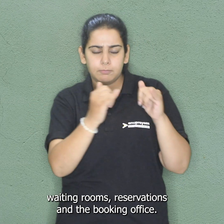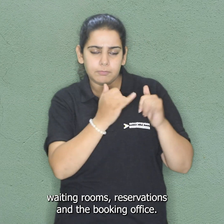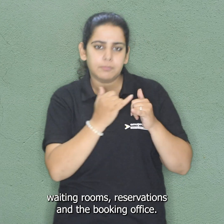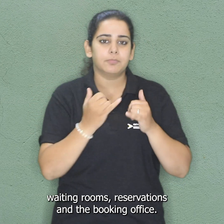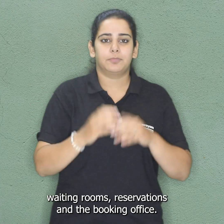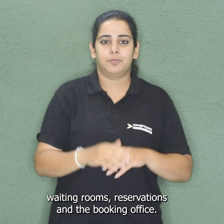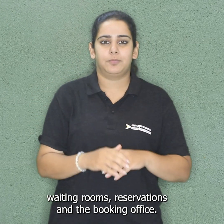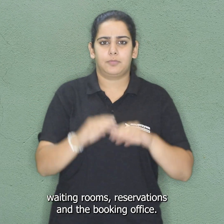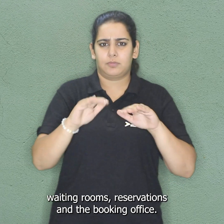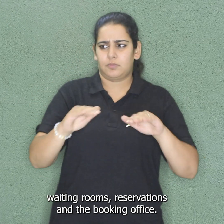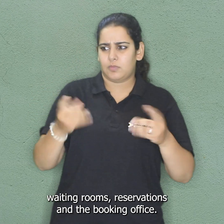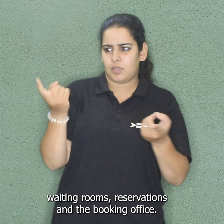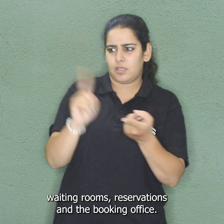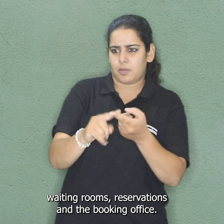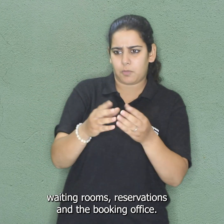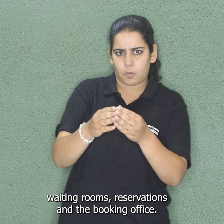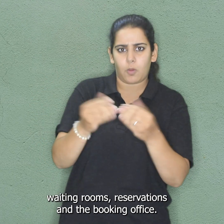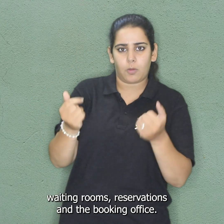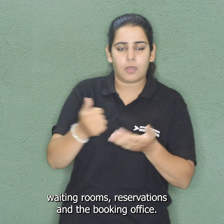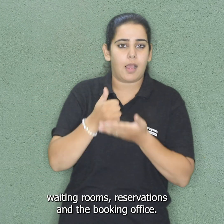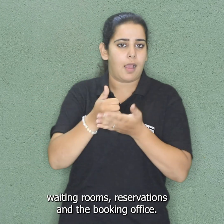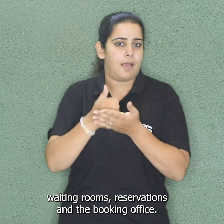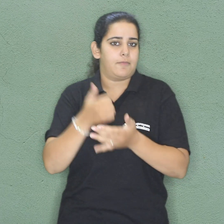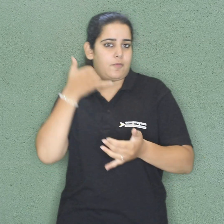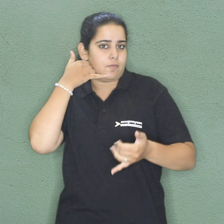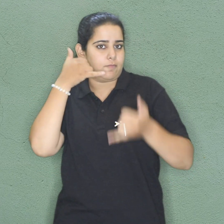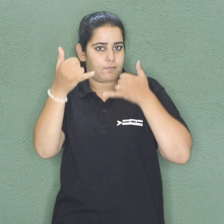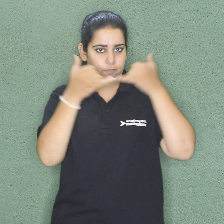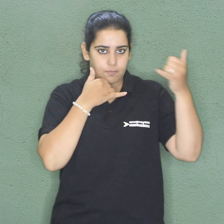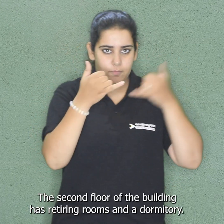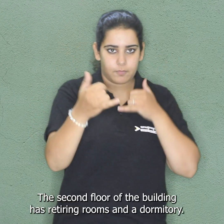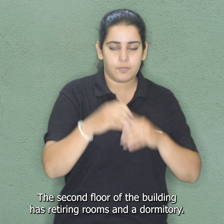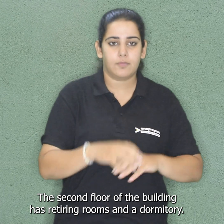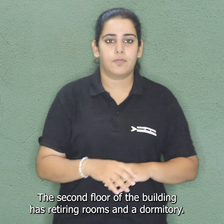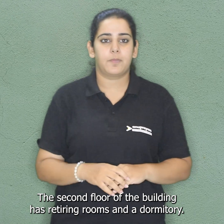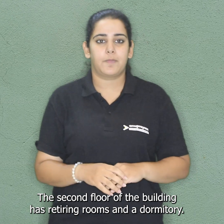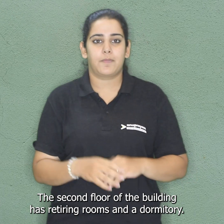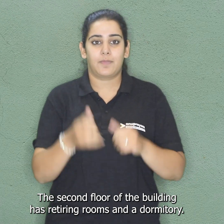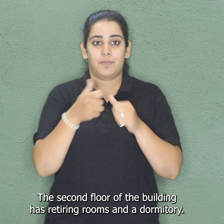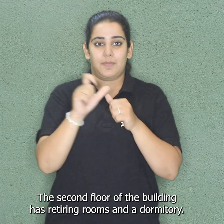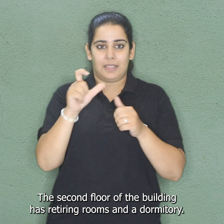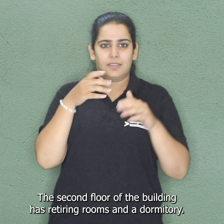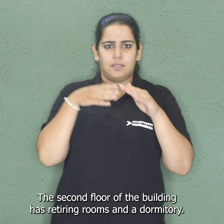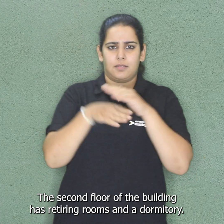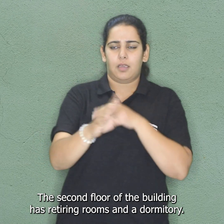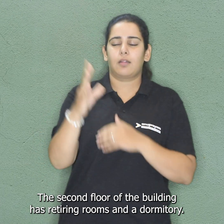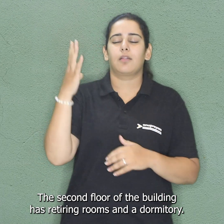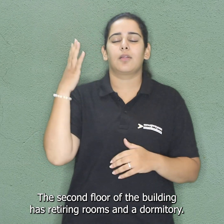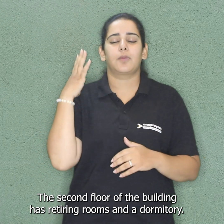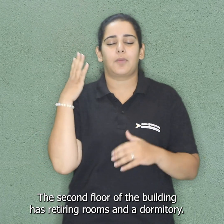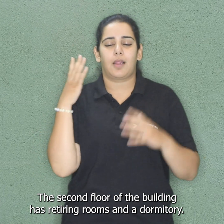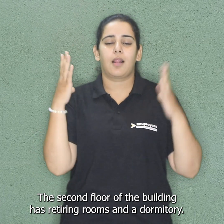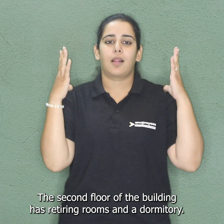waiting rooms, reservations and a booking office. The second floor of the building has retiring rooms and a